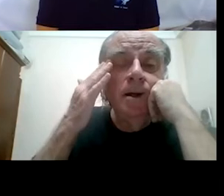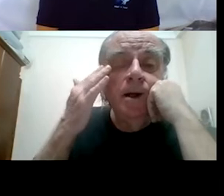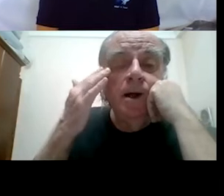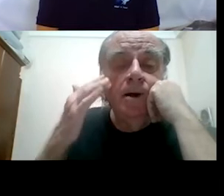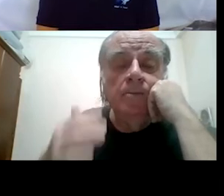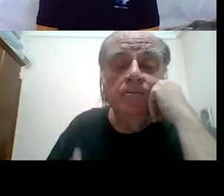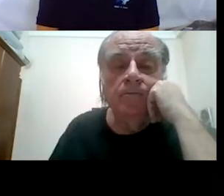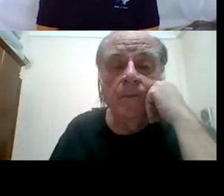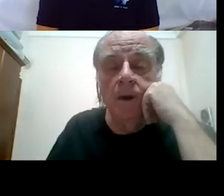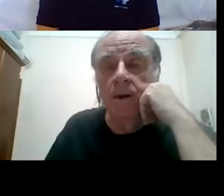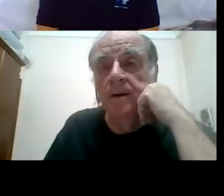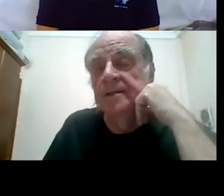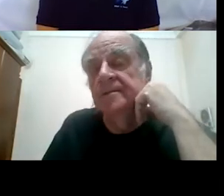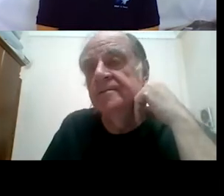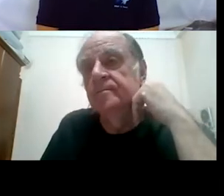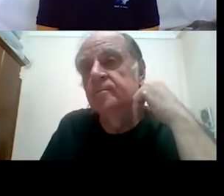in um,